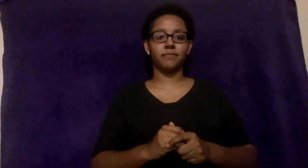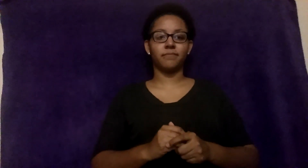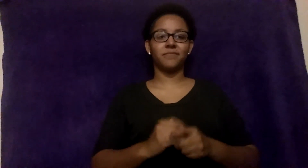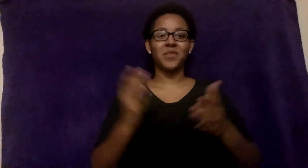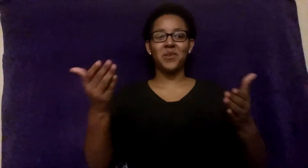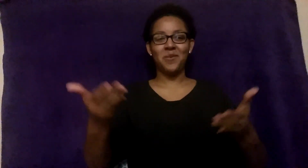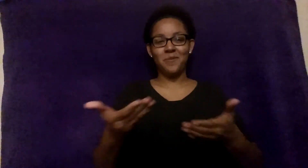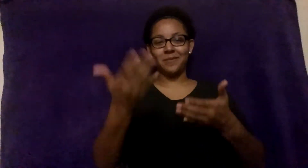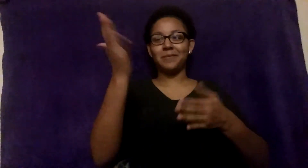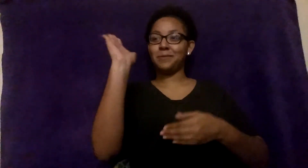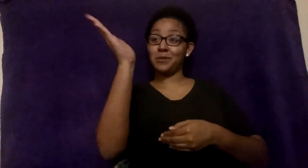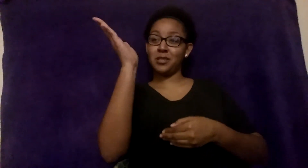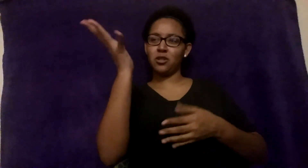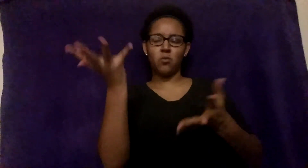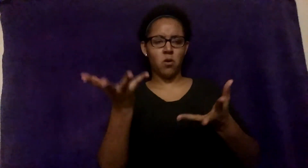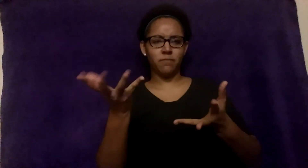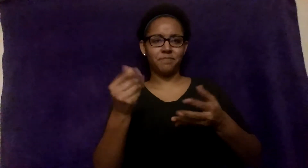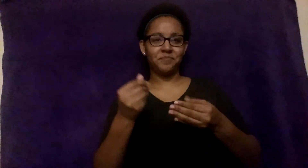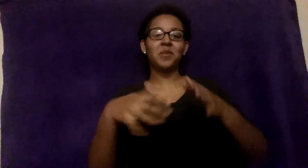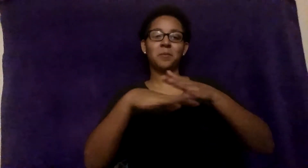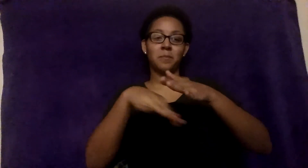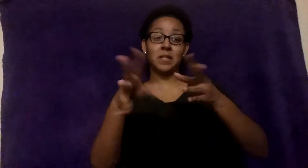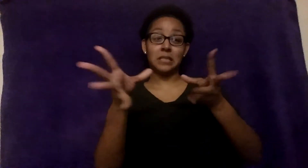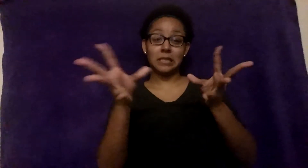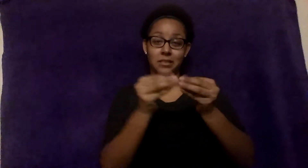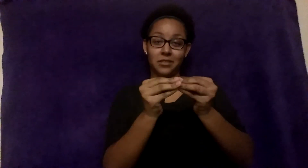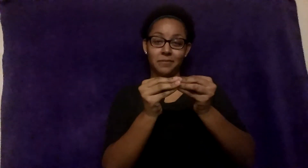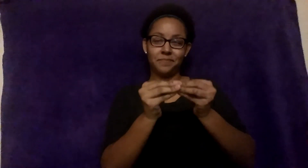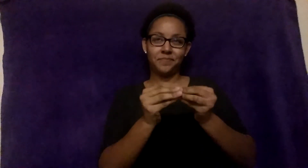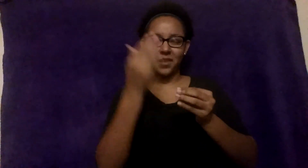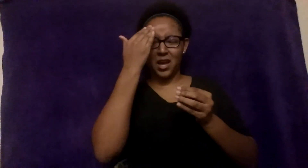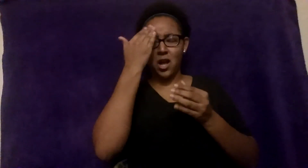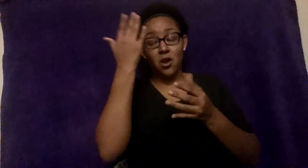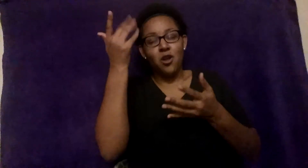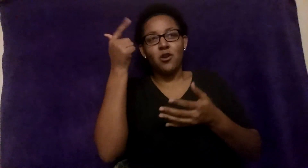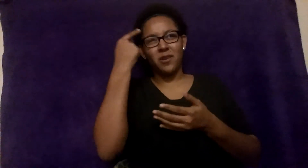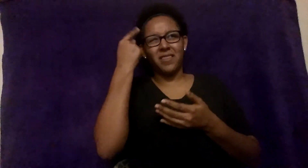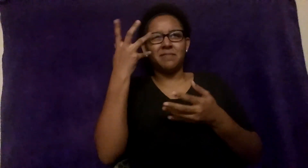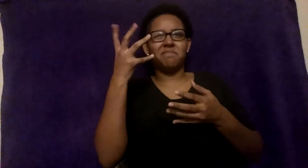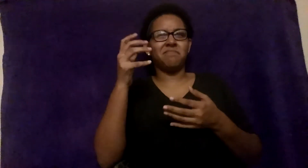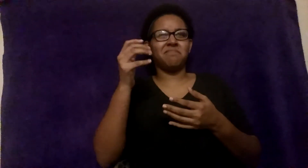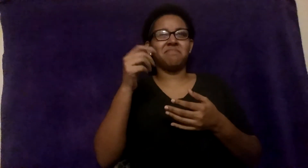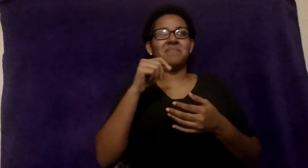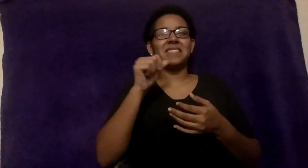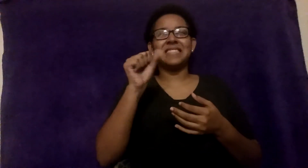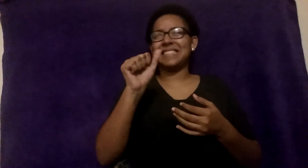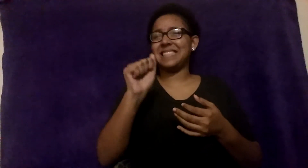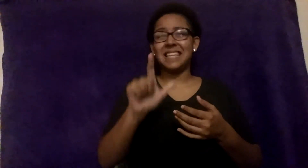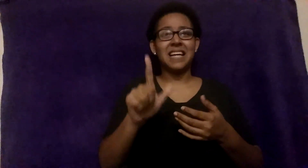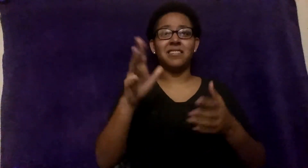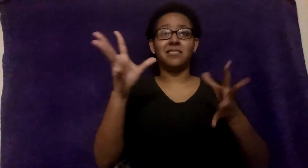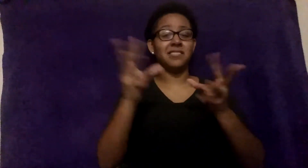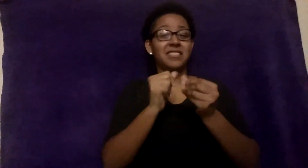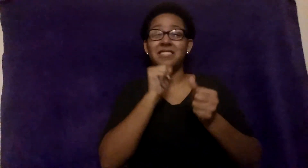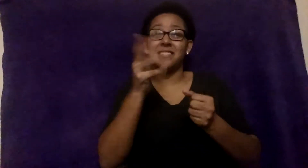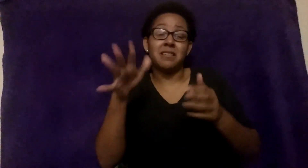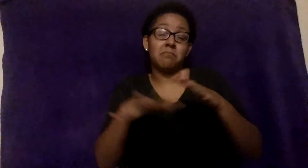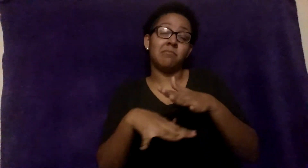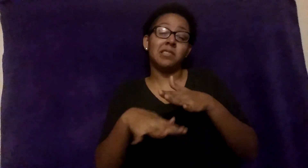Welcome to the presentation on basic addition. I know what you're thinking. Sal, addition doesn't seem so basic to me. Well, I